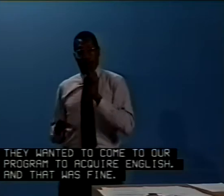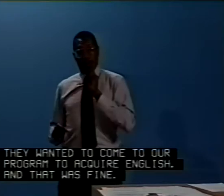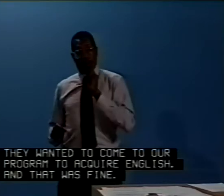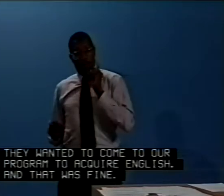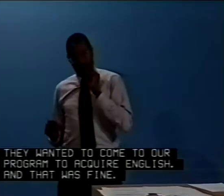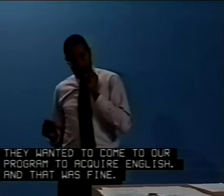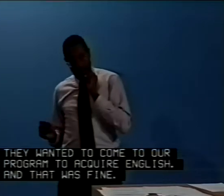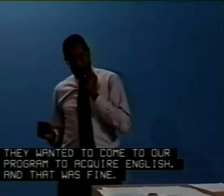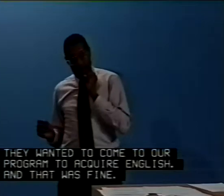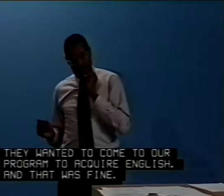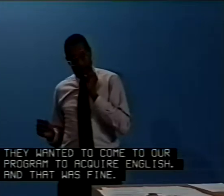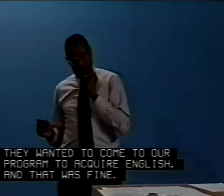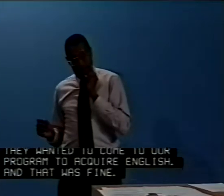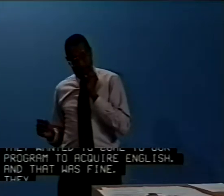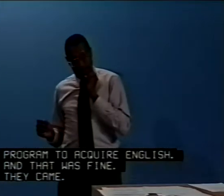My coworker, also deaf,